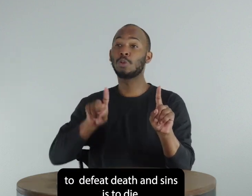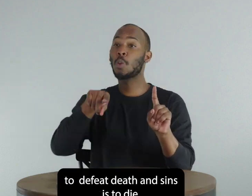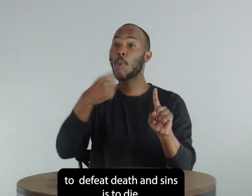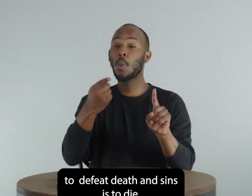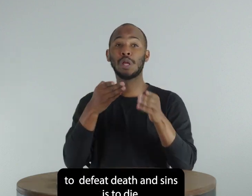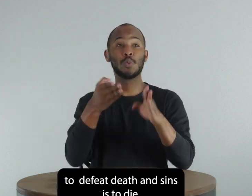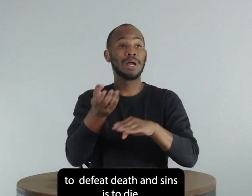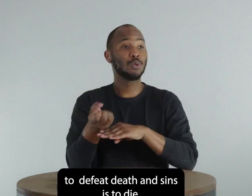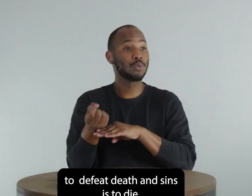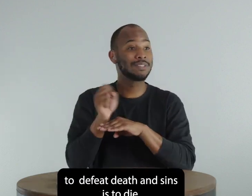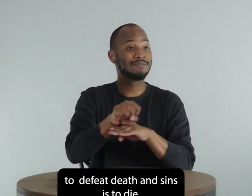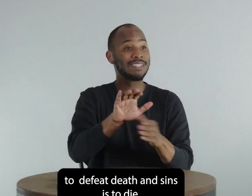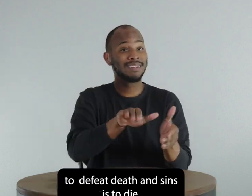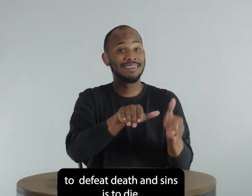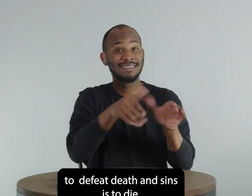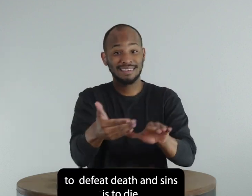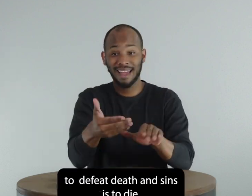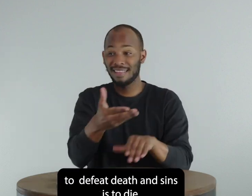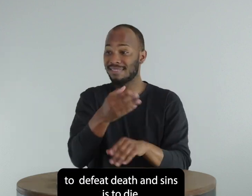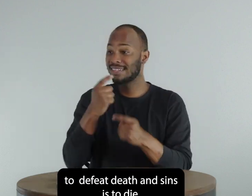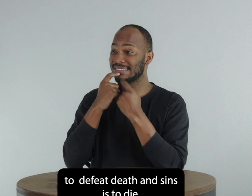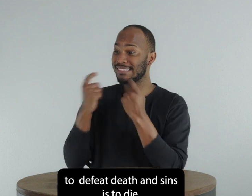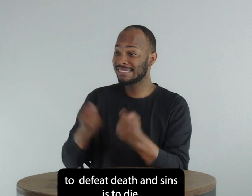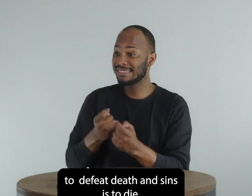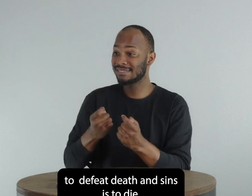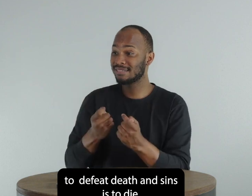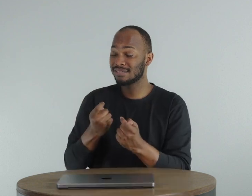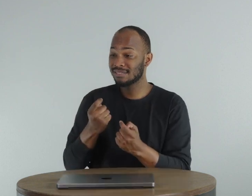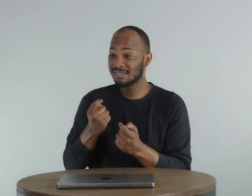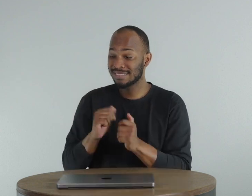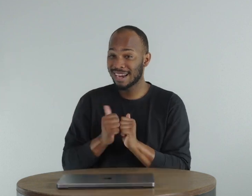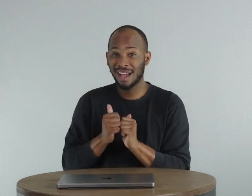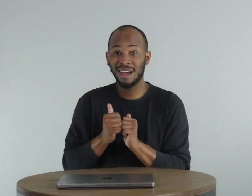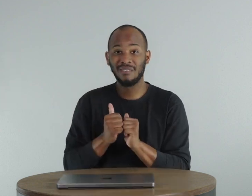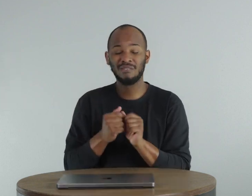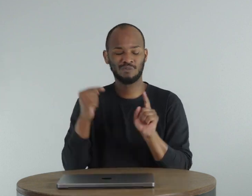defeat death and sin is to die.